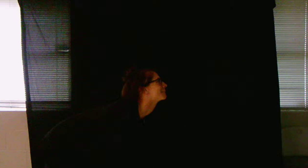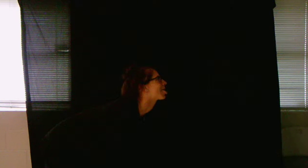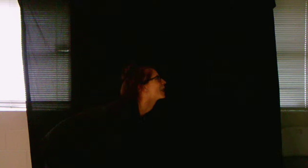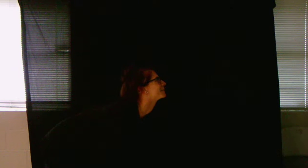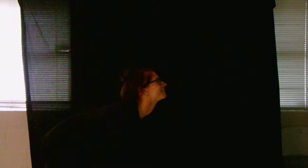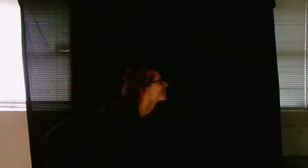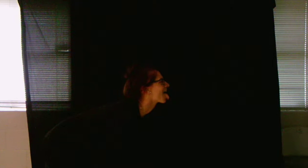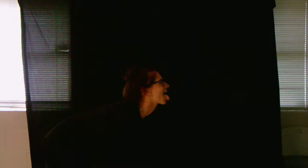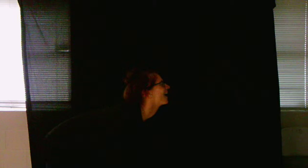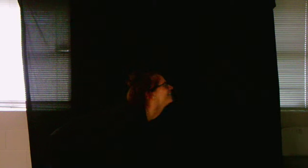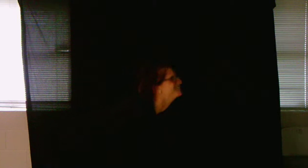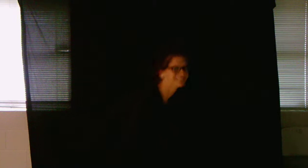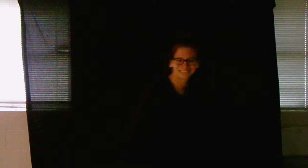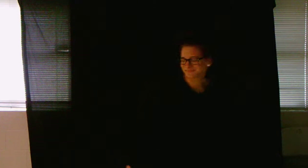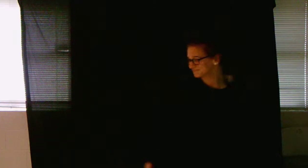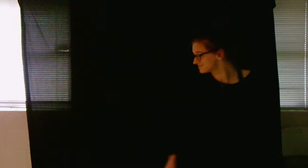He'll want some jam to go with it.